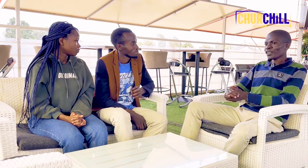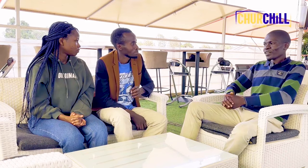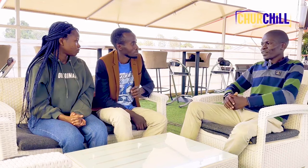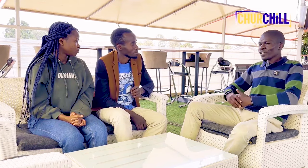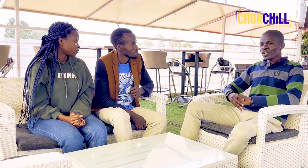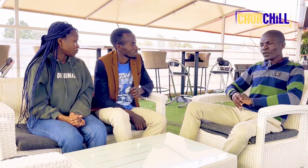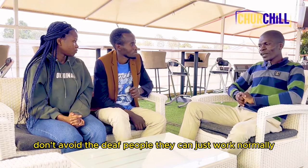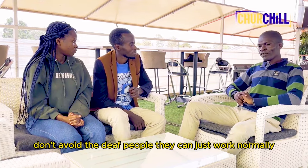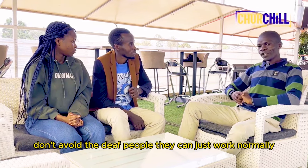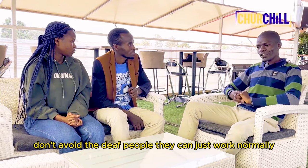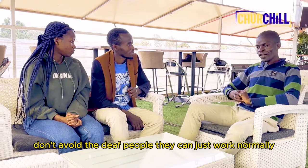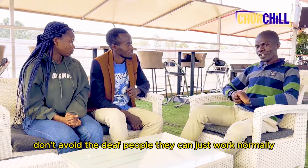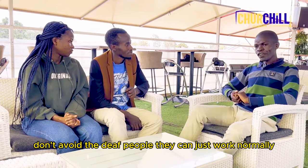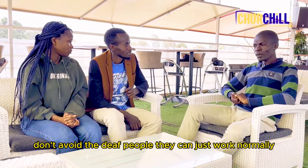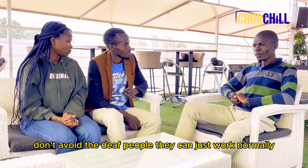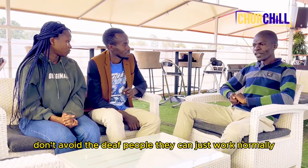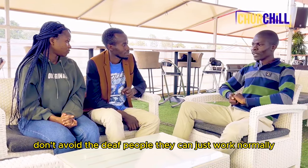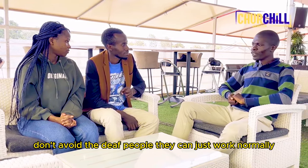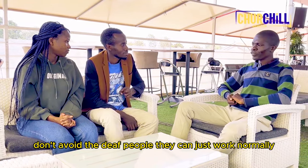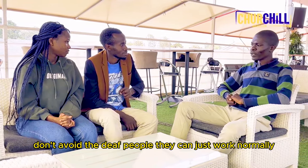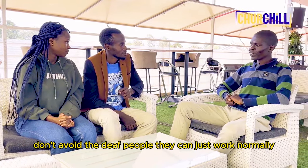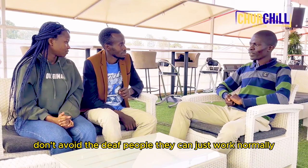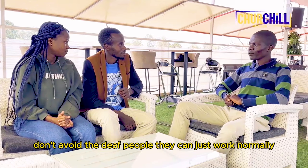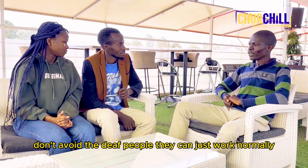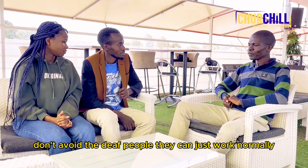So, don't avoid the deaf people, they can just work normally.